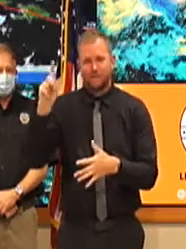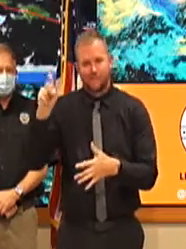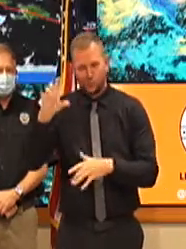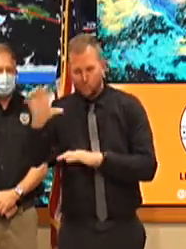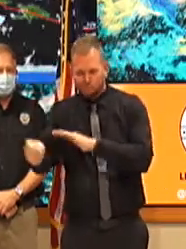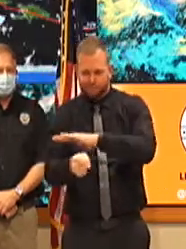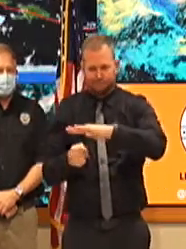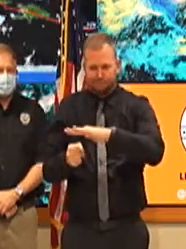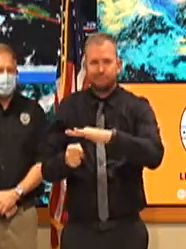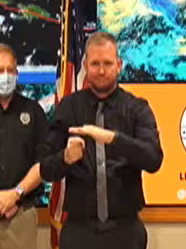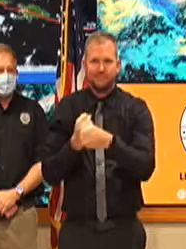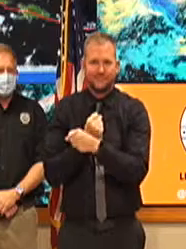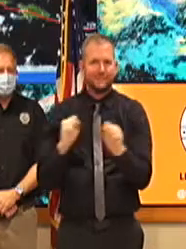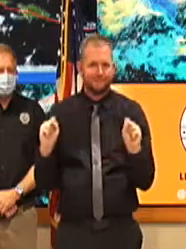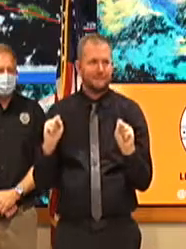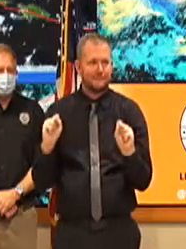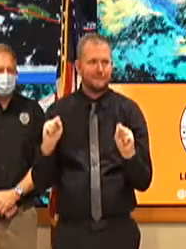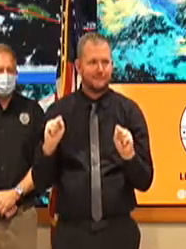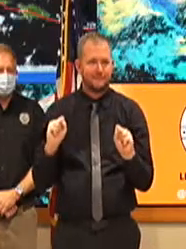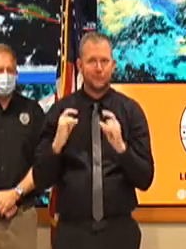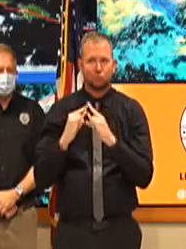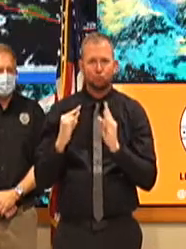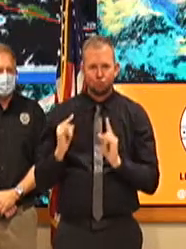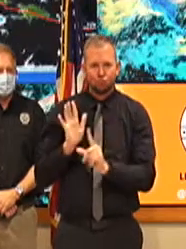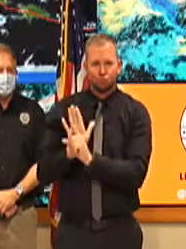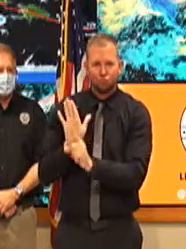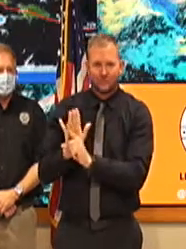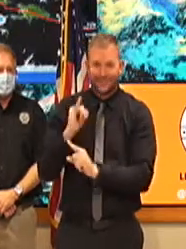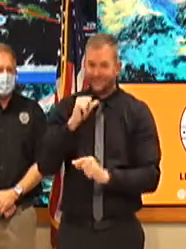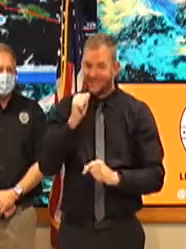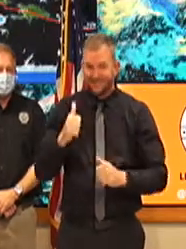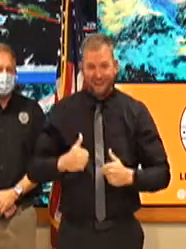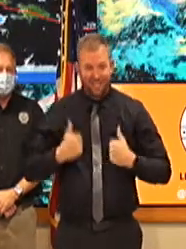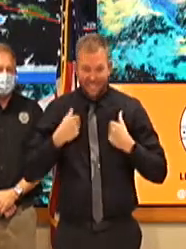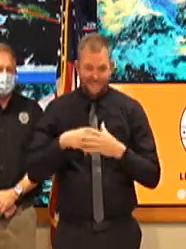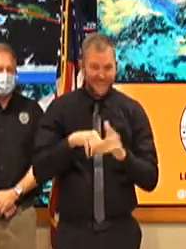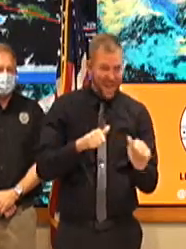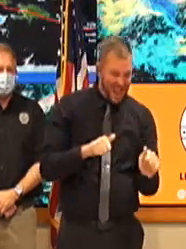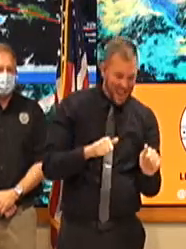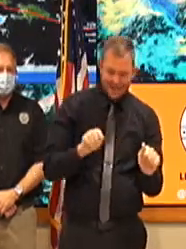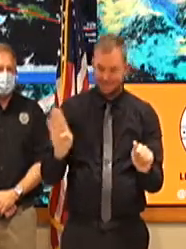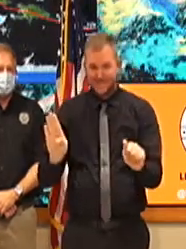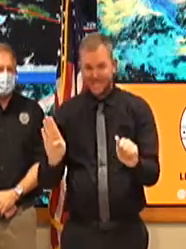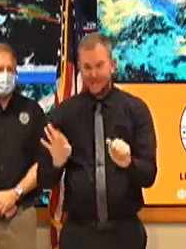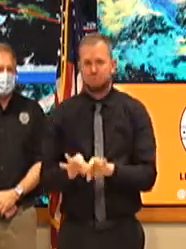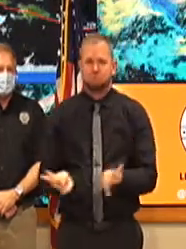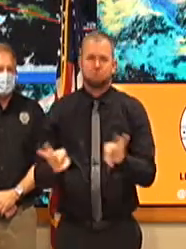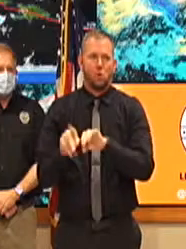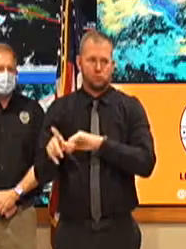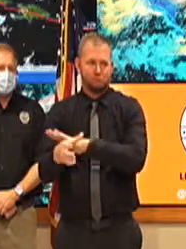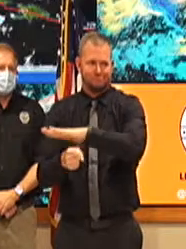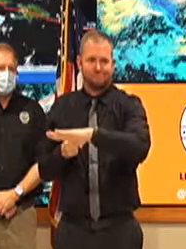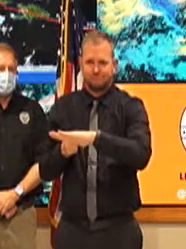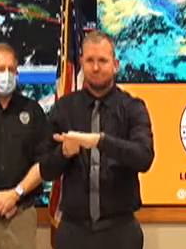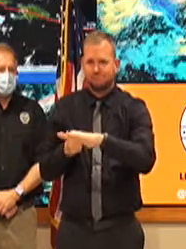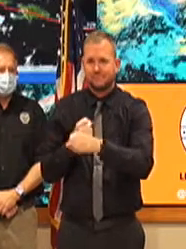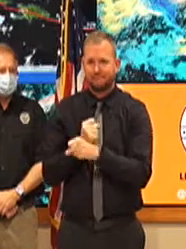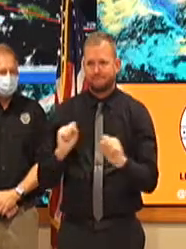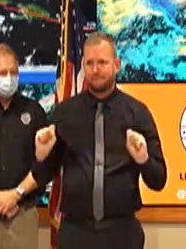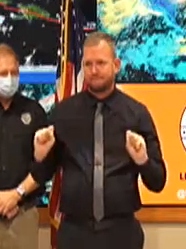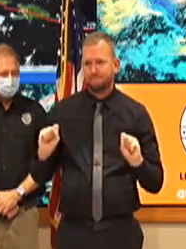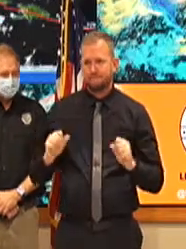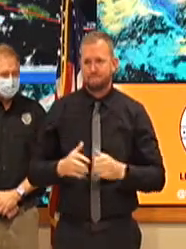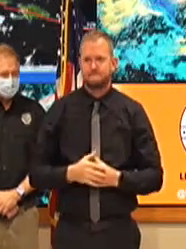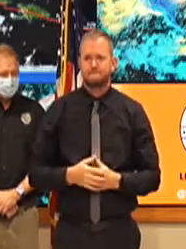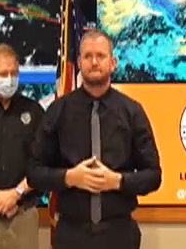and B, we will be sheltering from possible wind. And of course, there's always the threat of power outages. So make